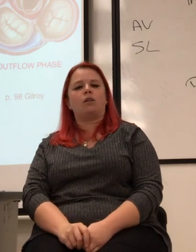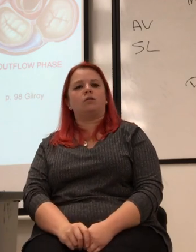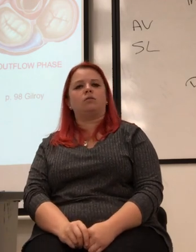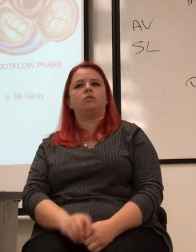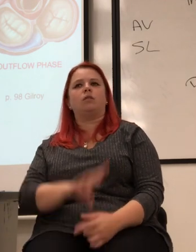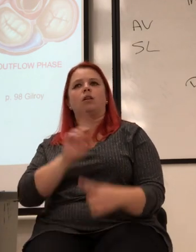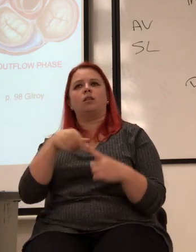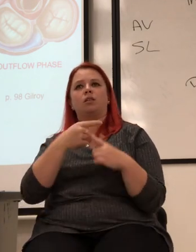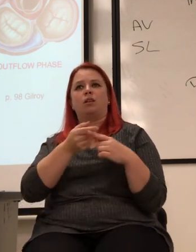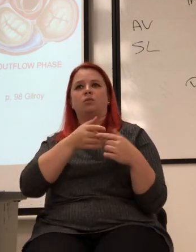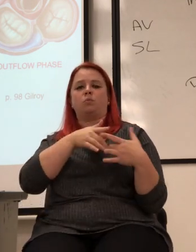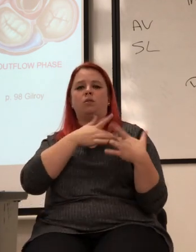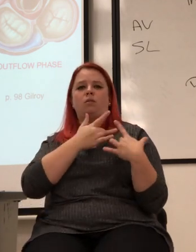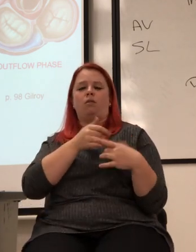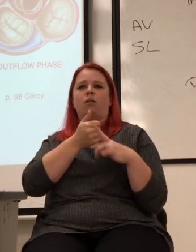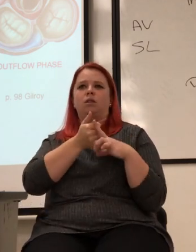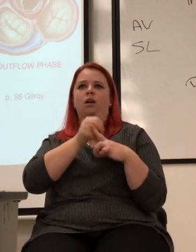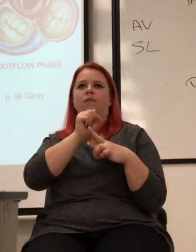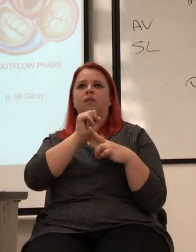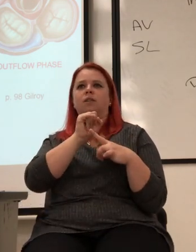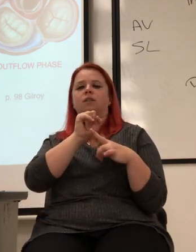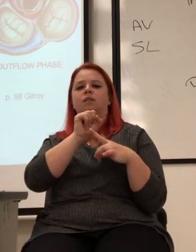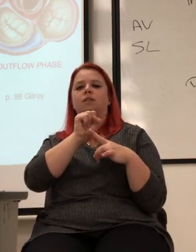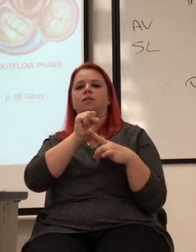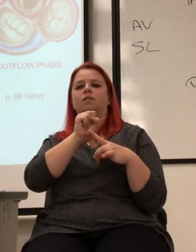That's when the heart is in systole.